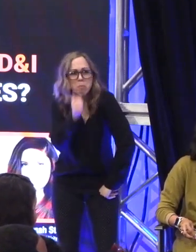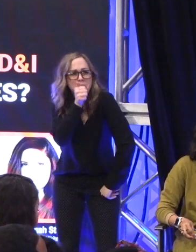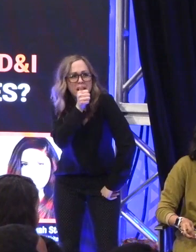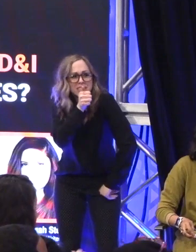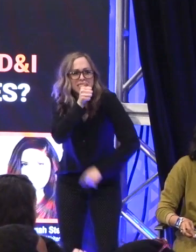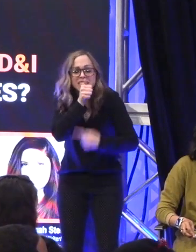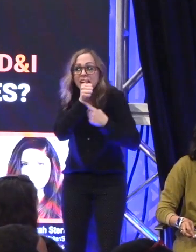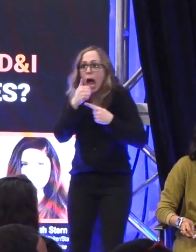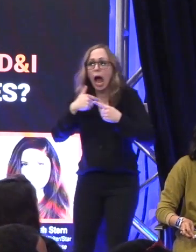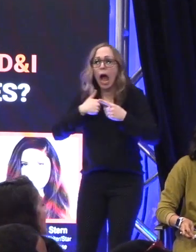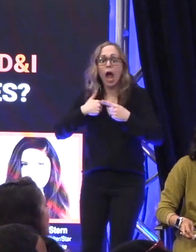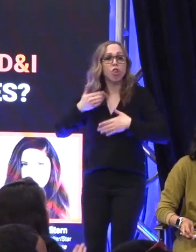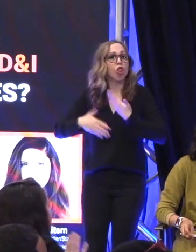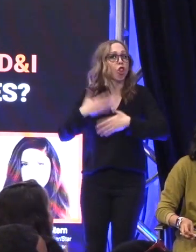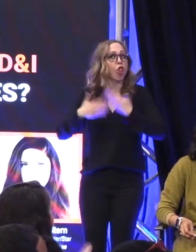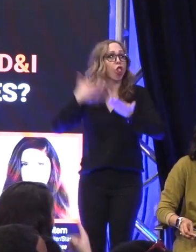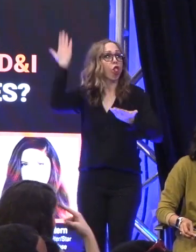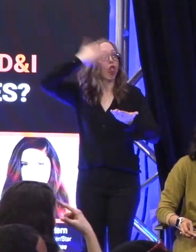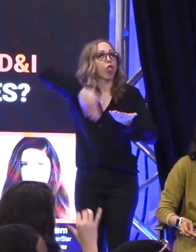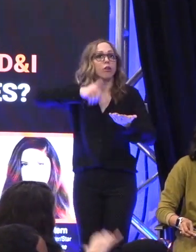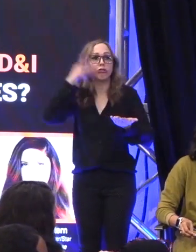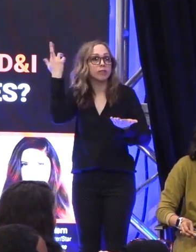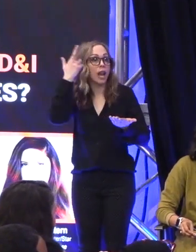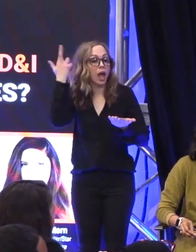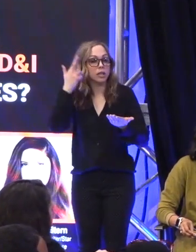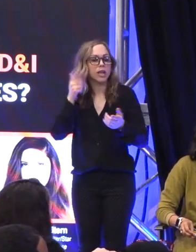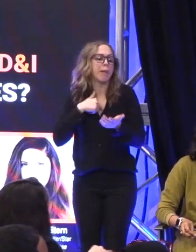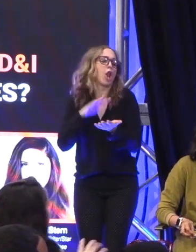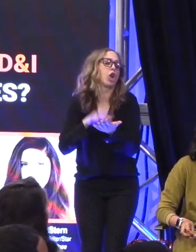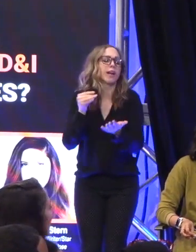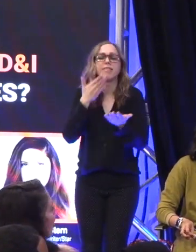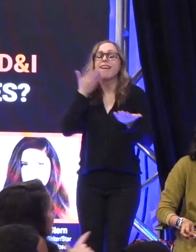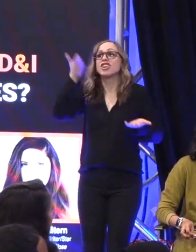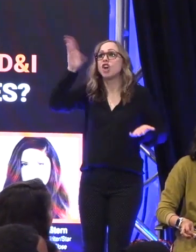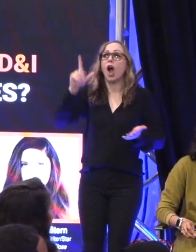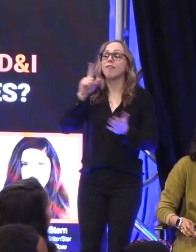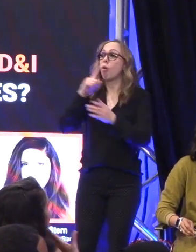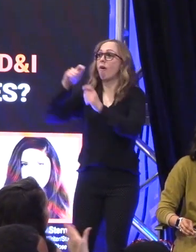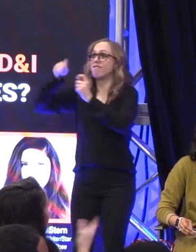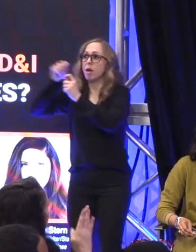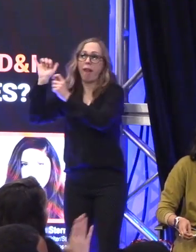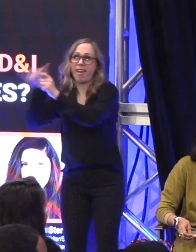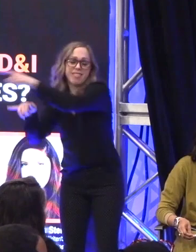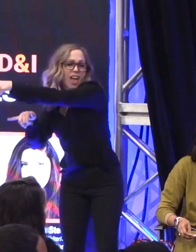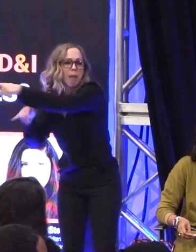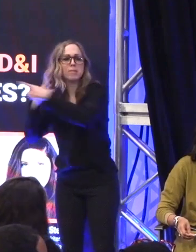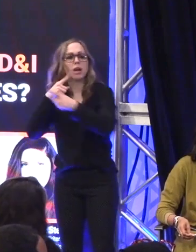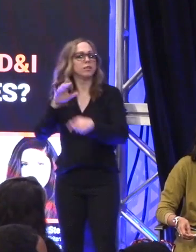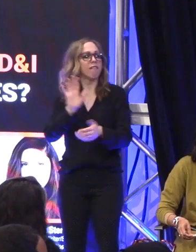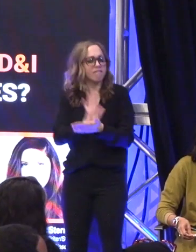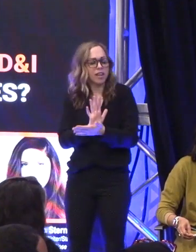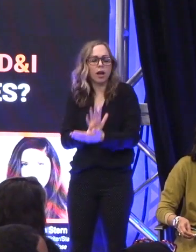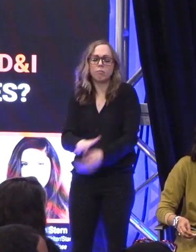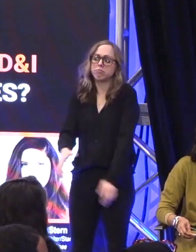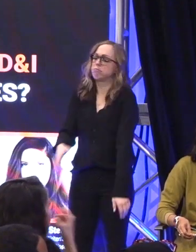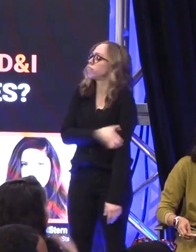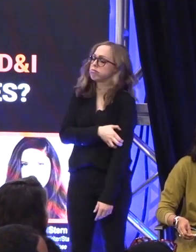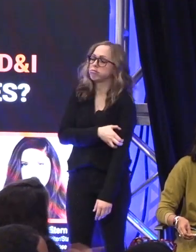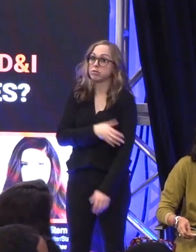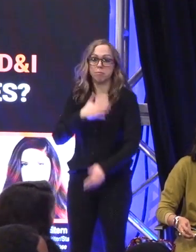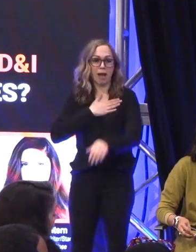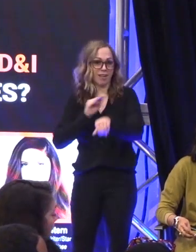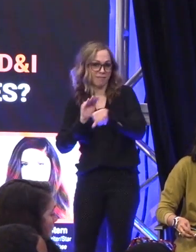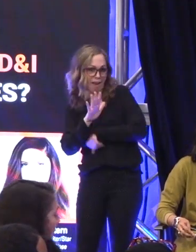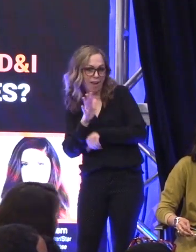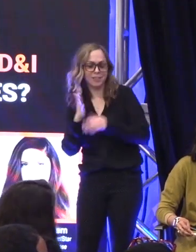That would never entered my mind, okay? I'm learning all the time. Thank God that films like that are being made, because film is so powerful. So my advice,